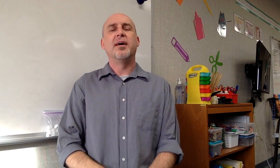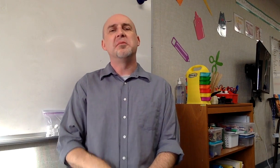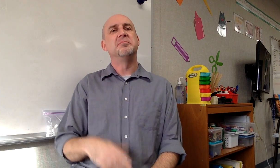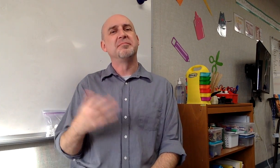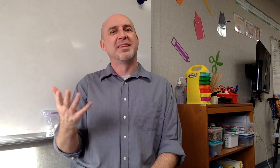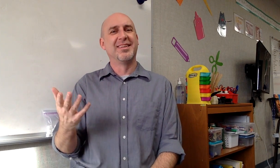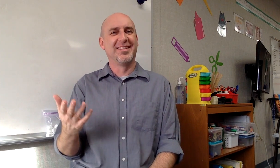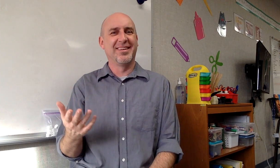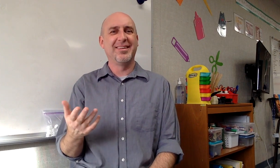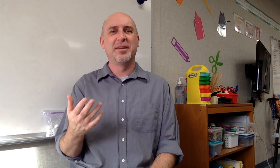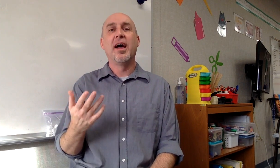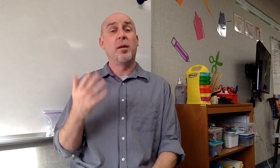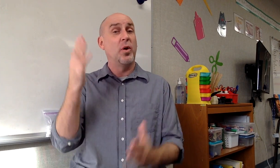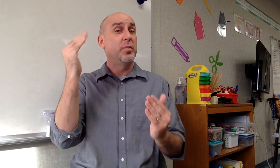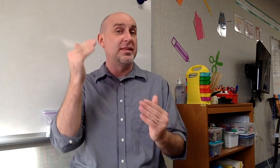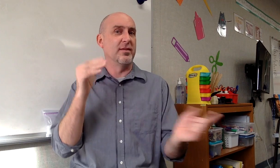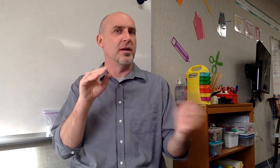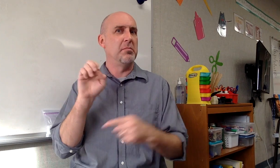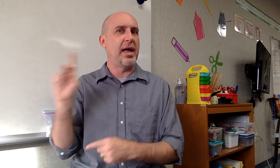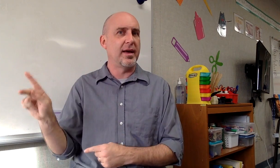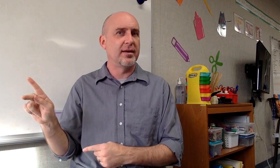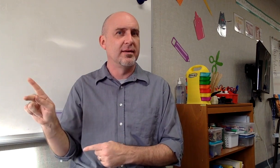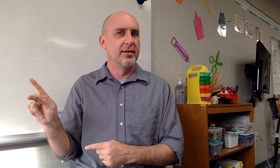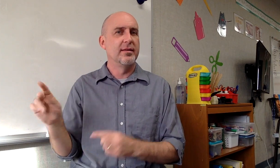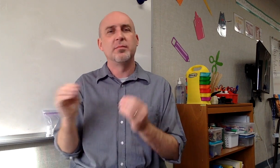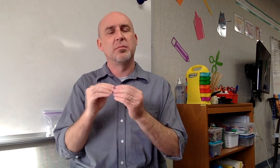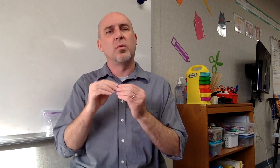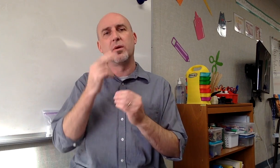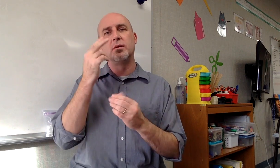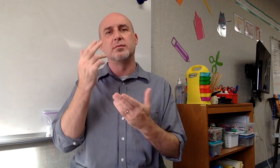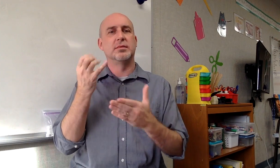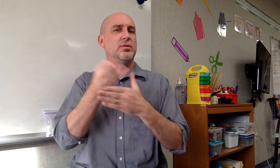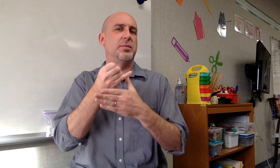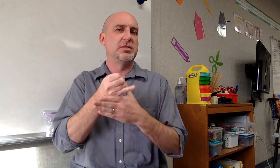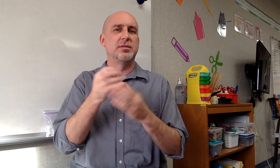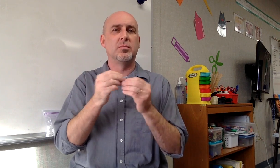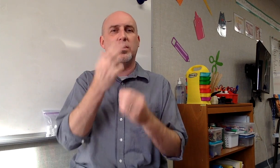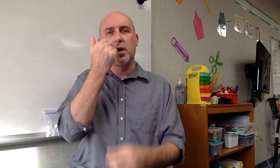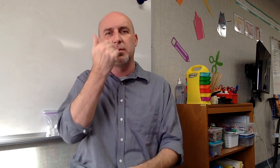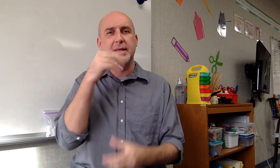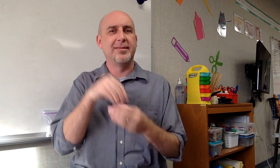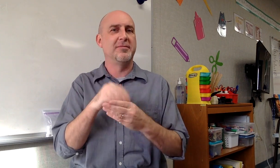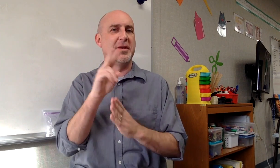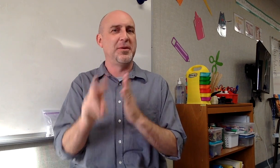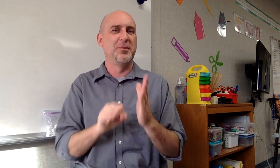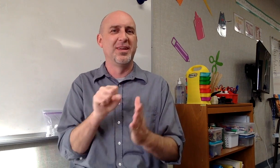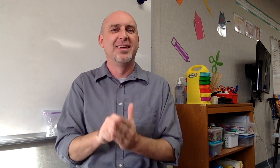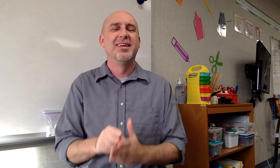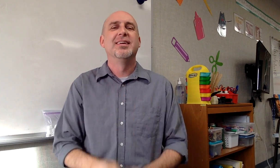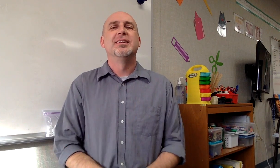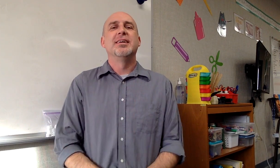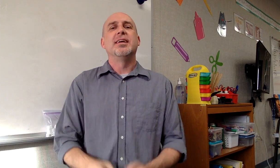I'm hoping he'll come back. There'll be more interruptions and more comedy in the video.